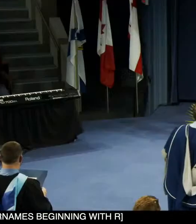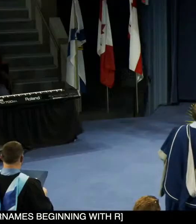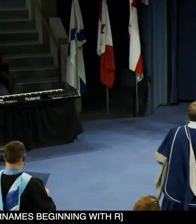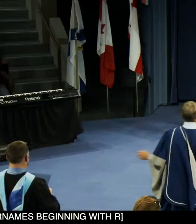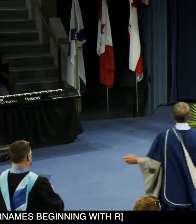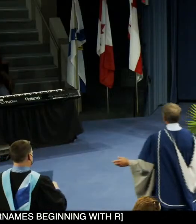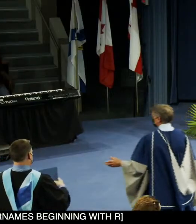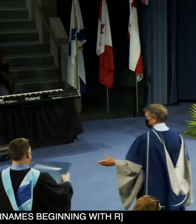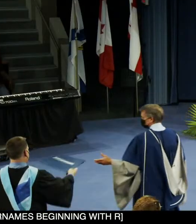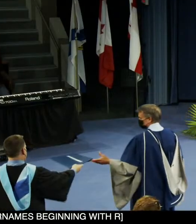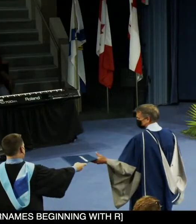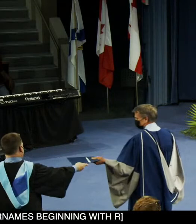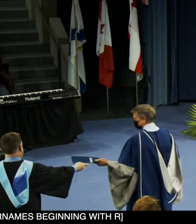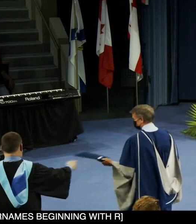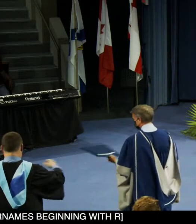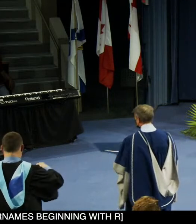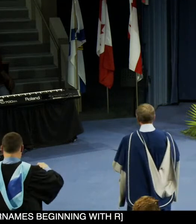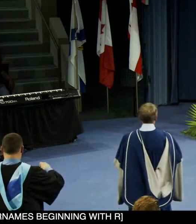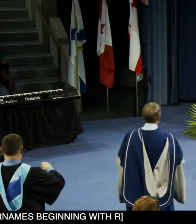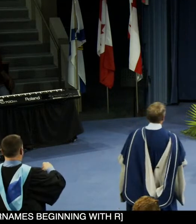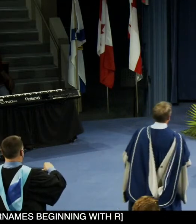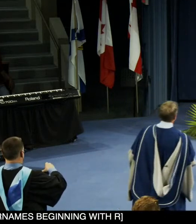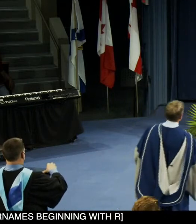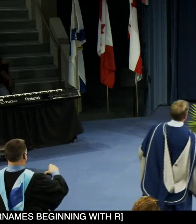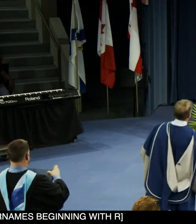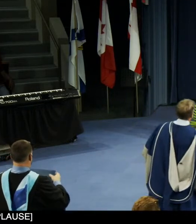Samantha Sabine.